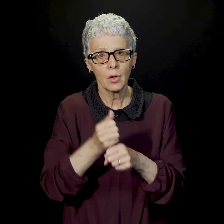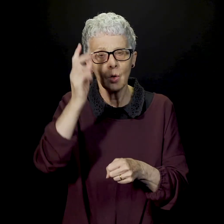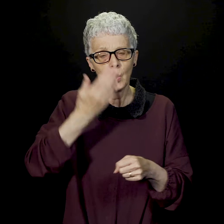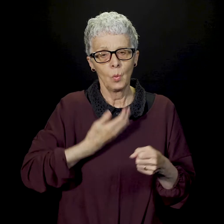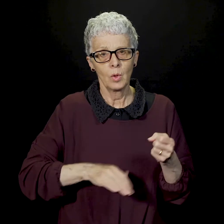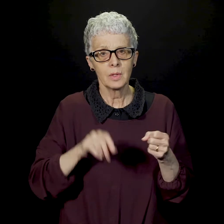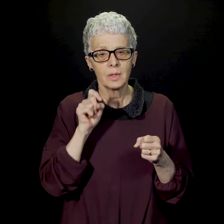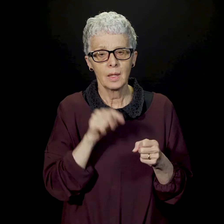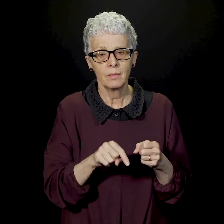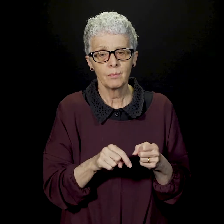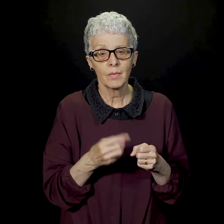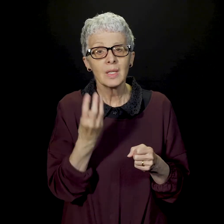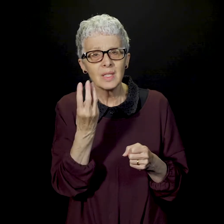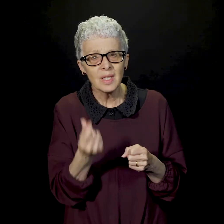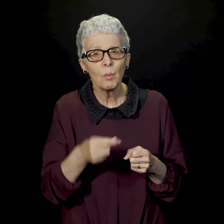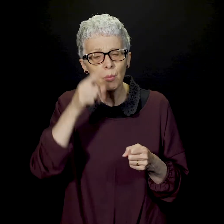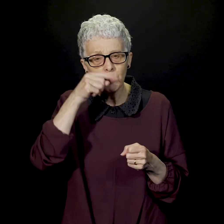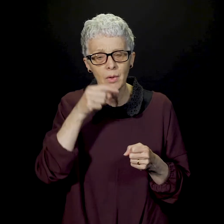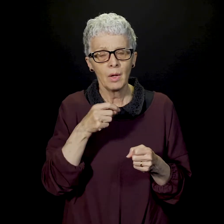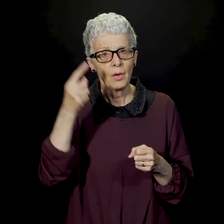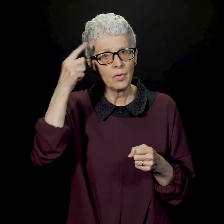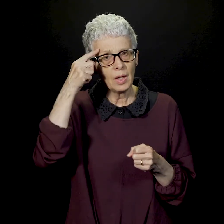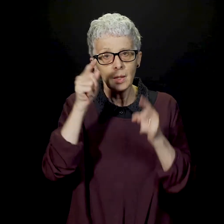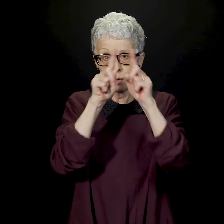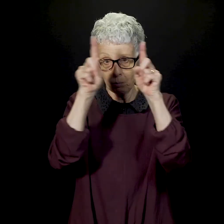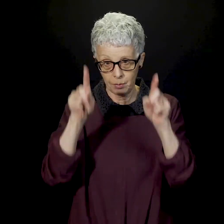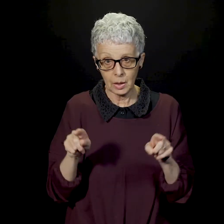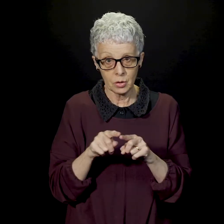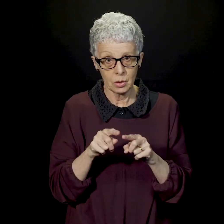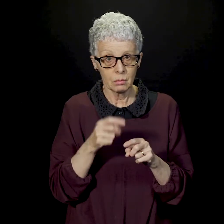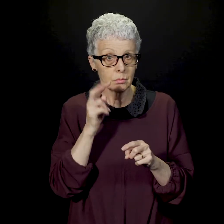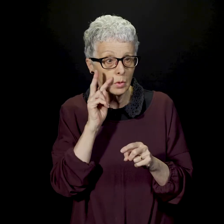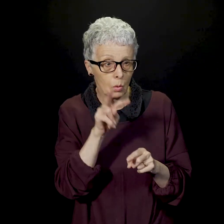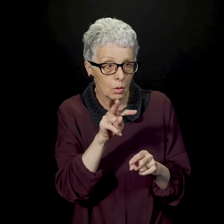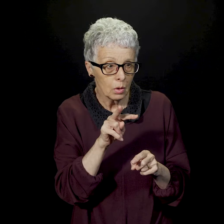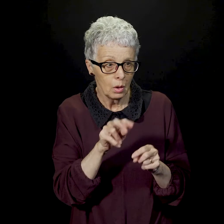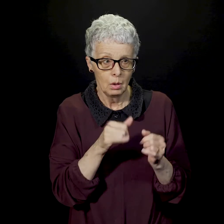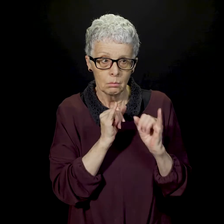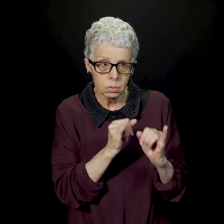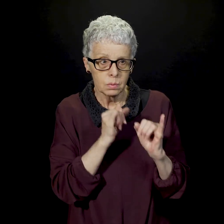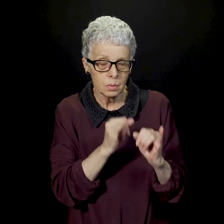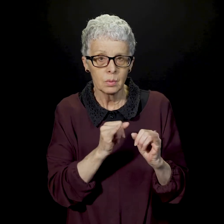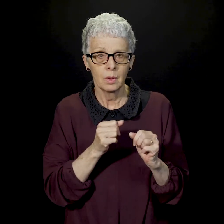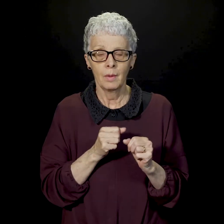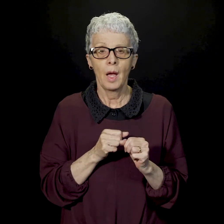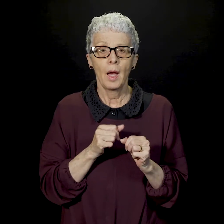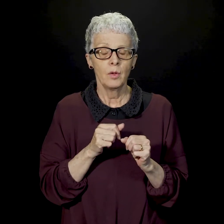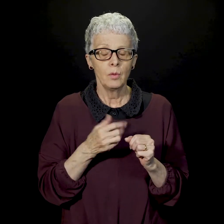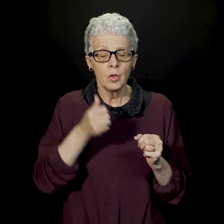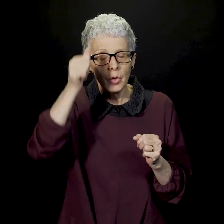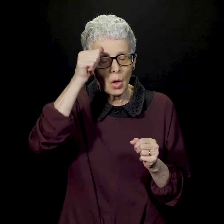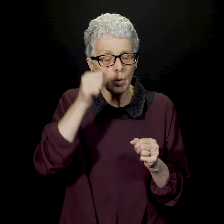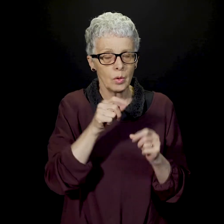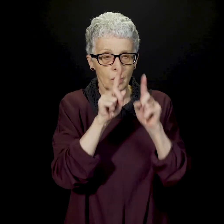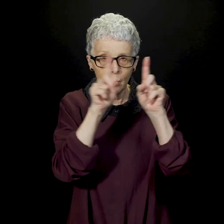For some of you, you would say that's the images that you look up have just got you in chains. The images you look